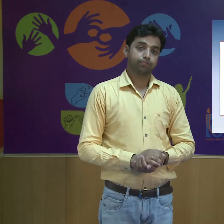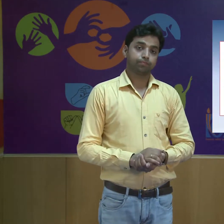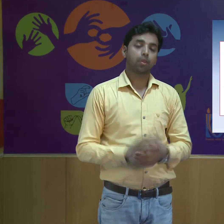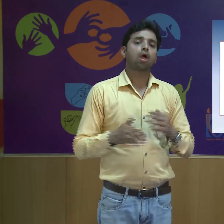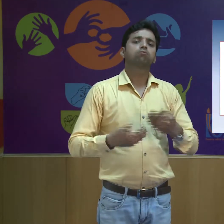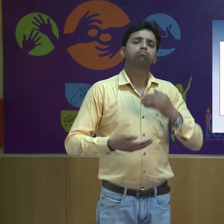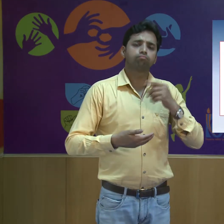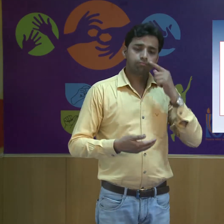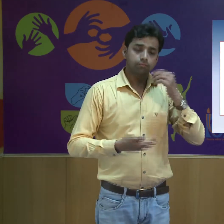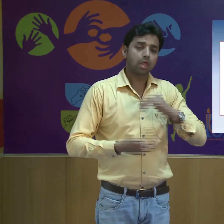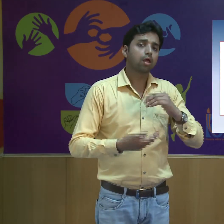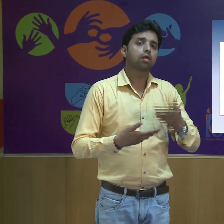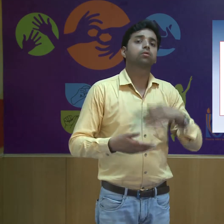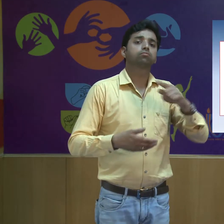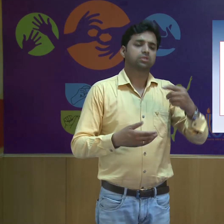As a result of these marriages,